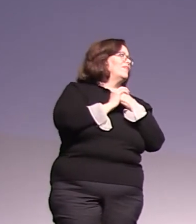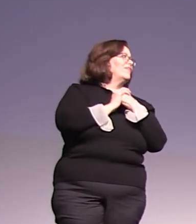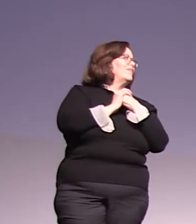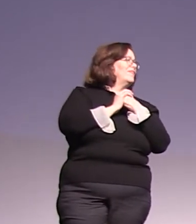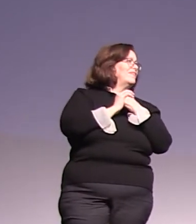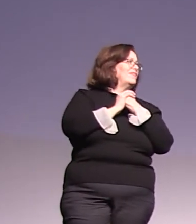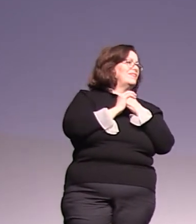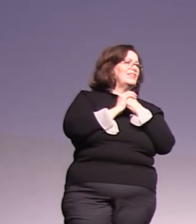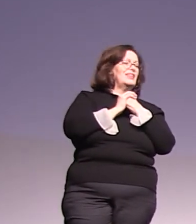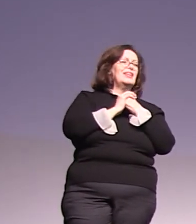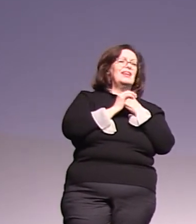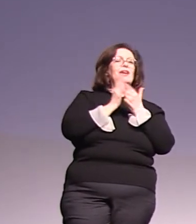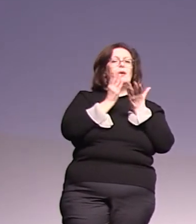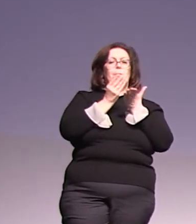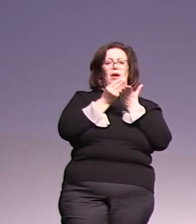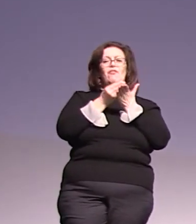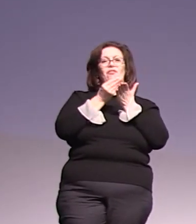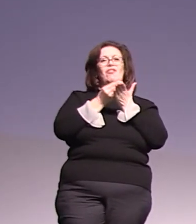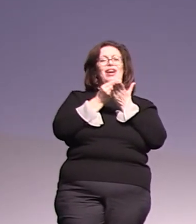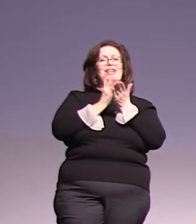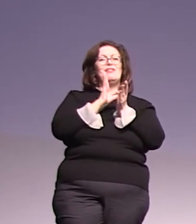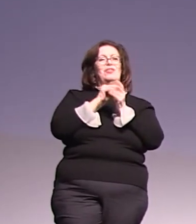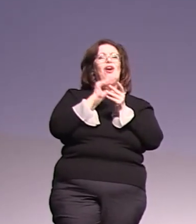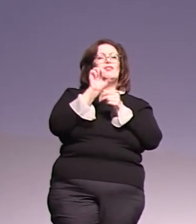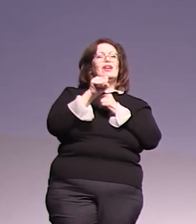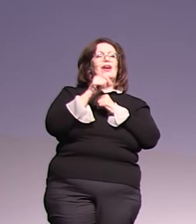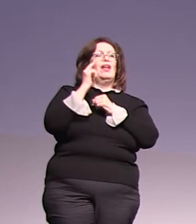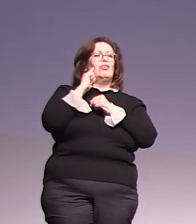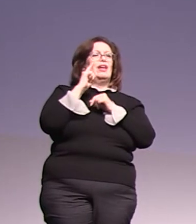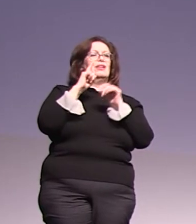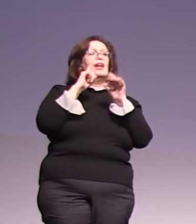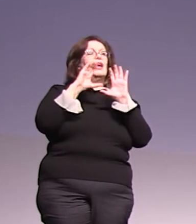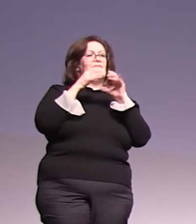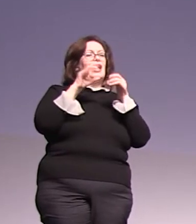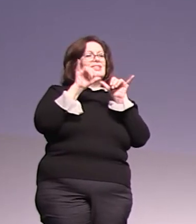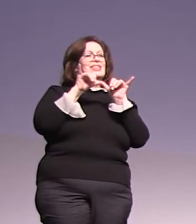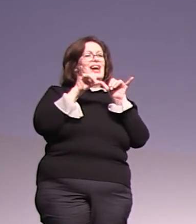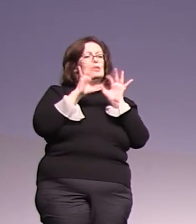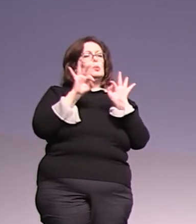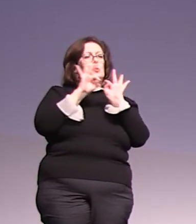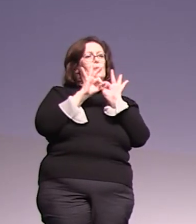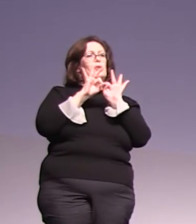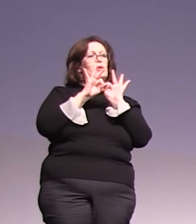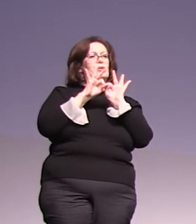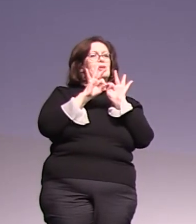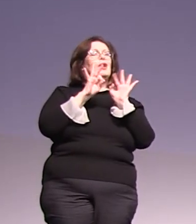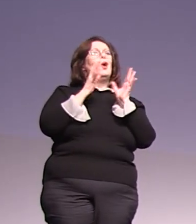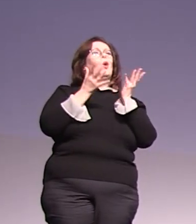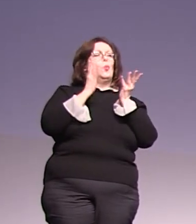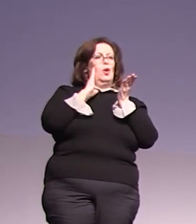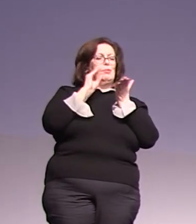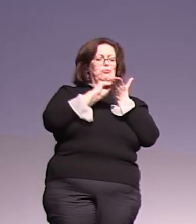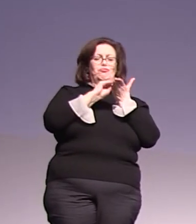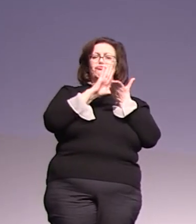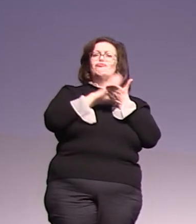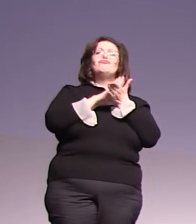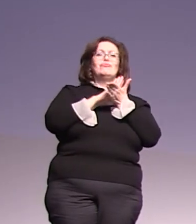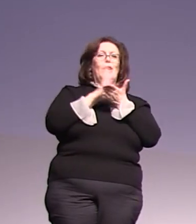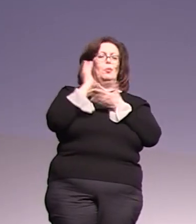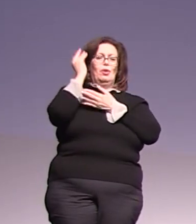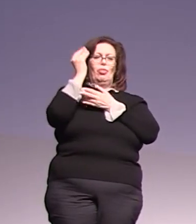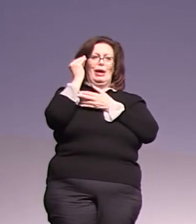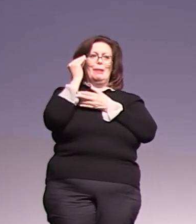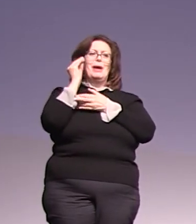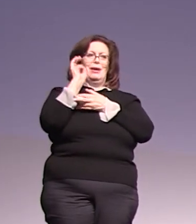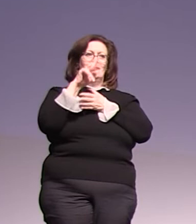expecting that, so that was kind of a fun development. But I think class size ratios is something that we'll absolutely put into the record, and especially for middle and high school, so